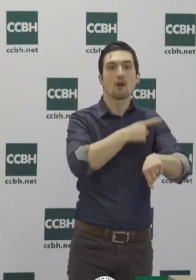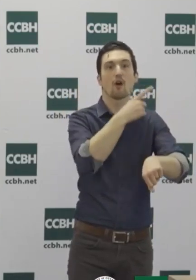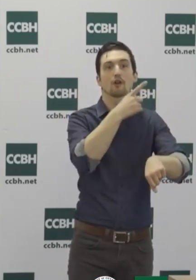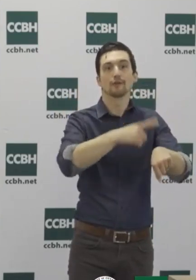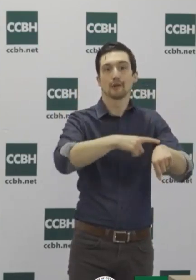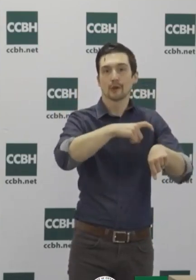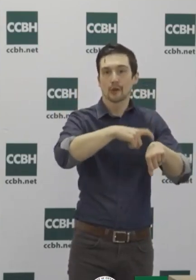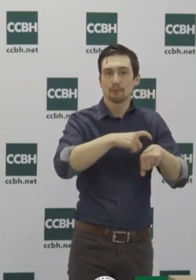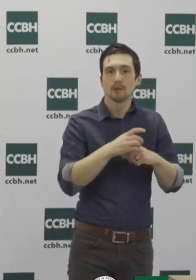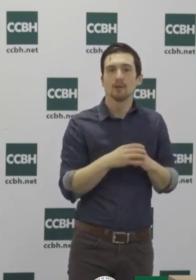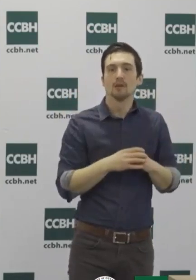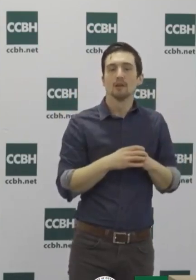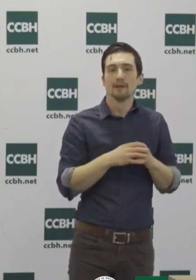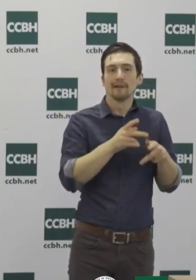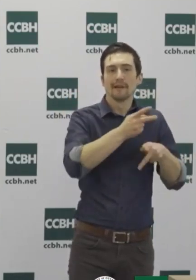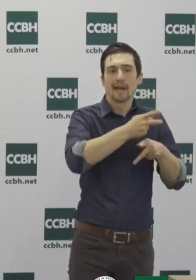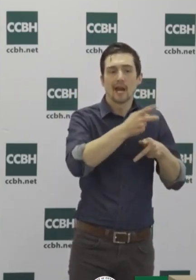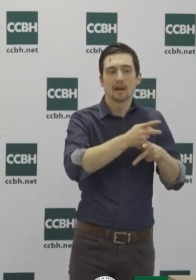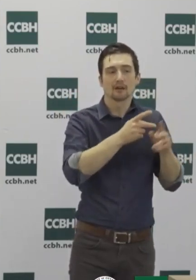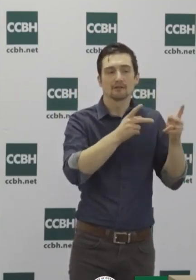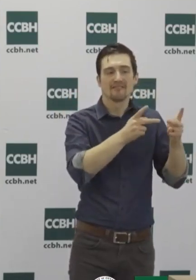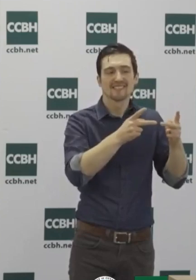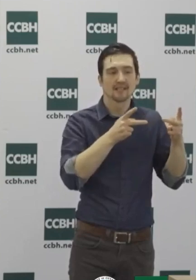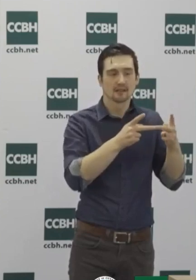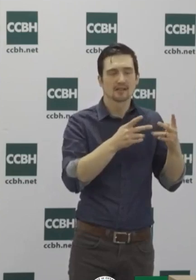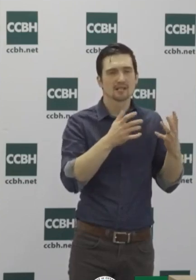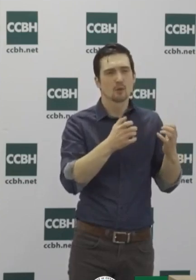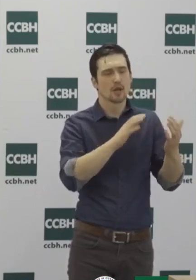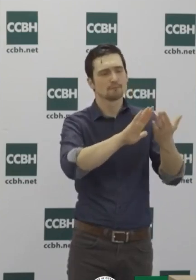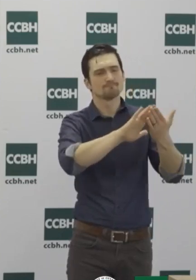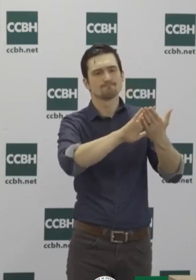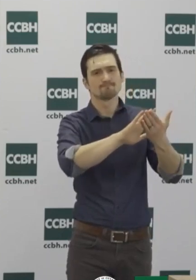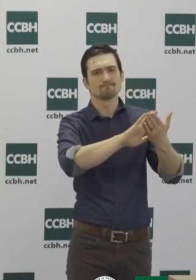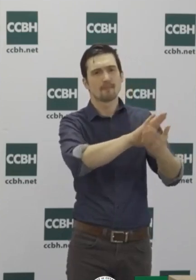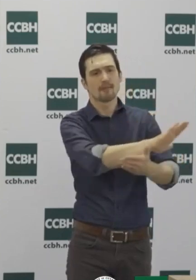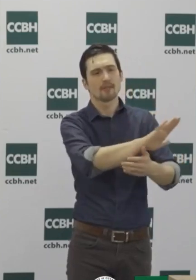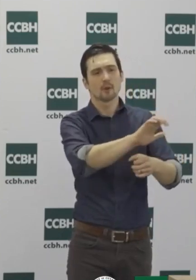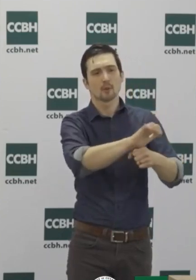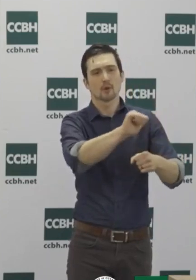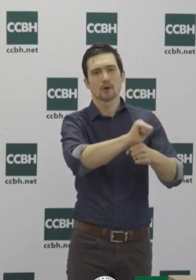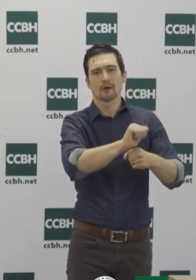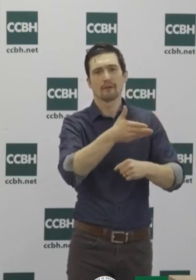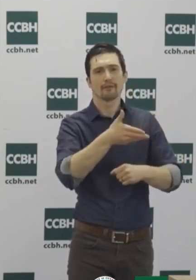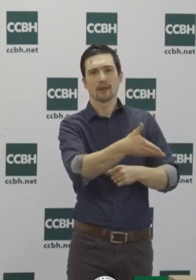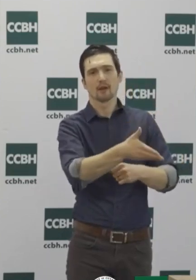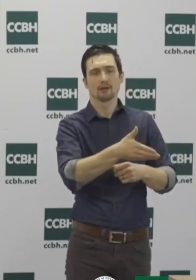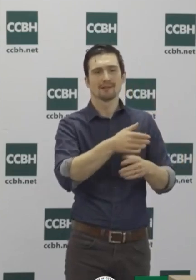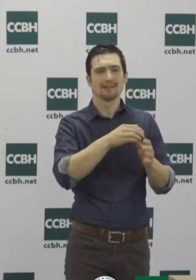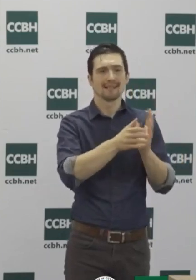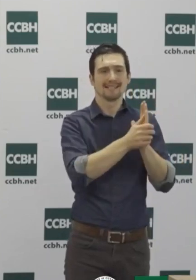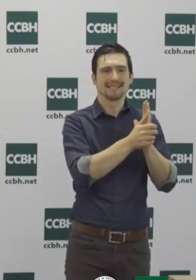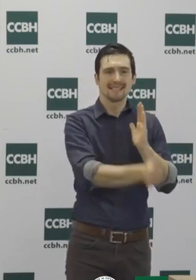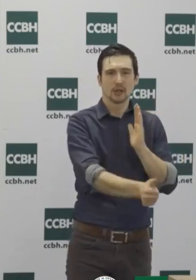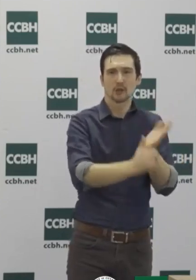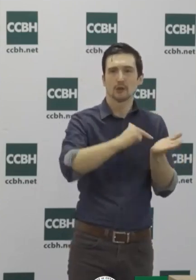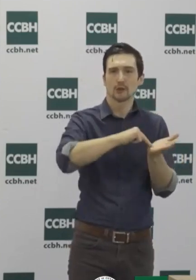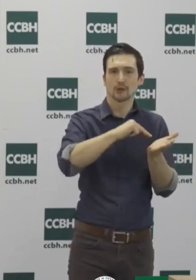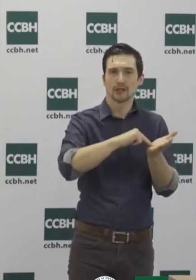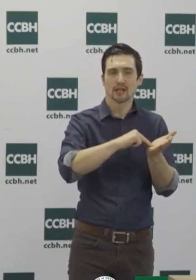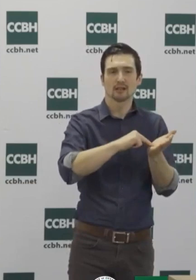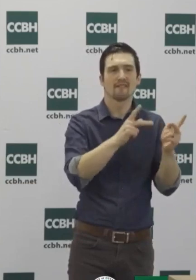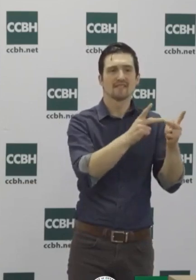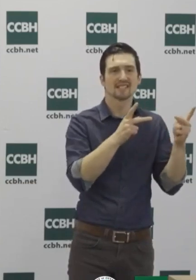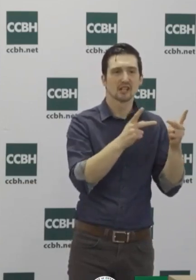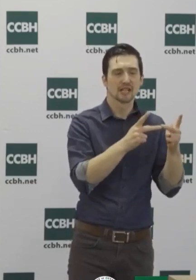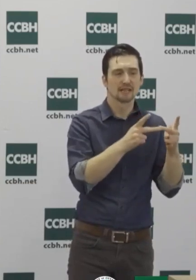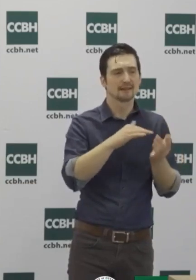facilities, and I would just like to acknowledge the work of our caregivers in those facilities. in skilled nursing facilities,